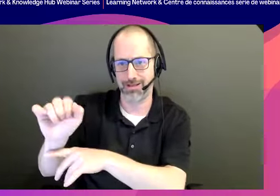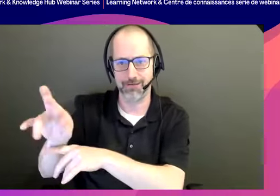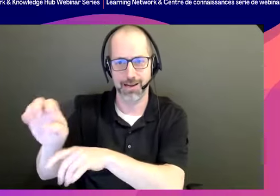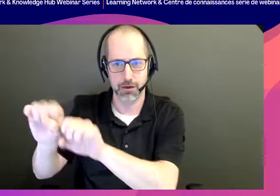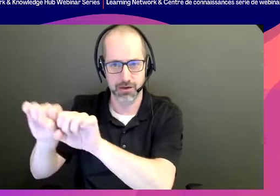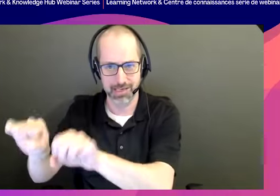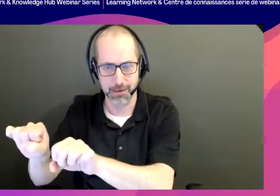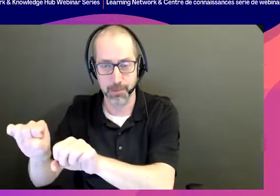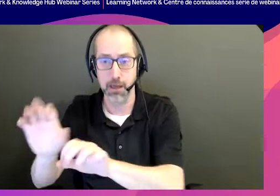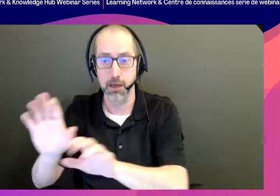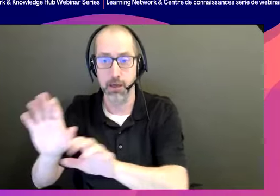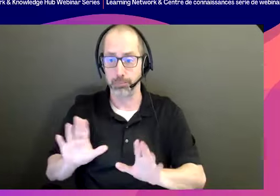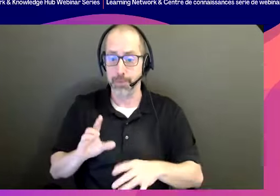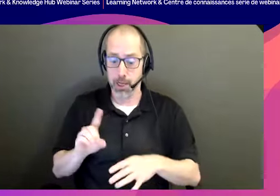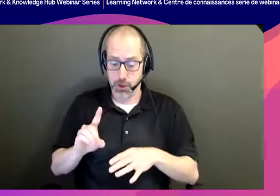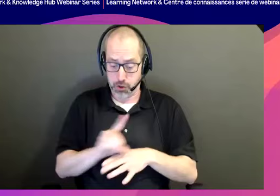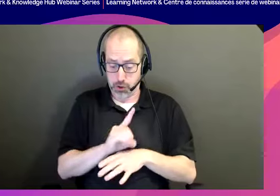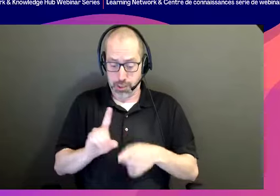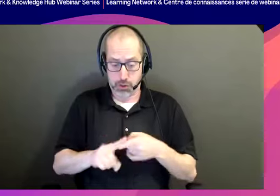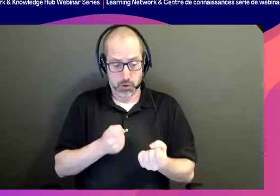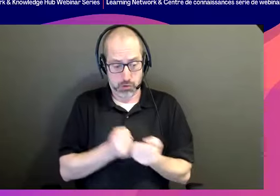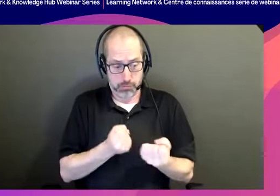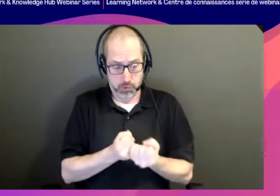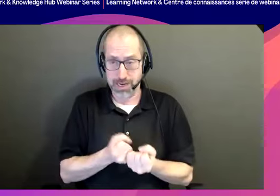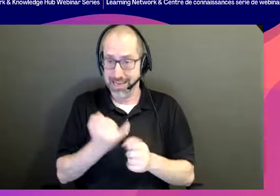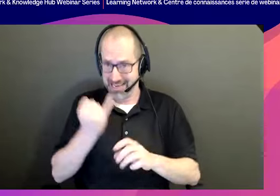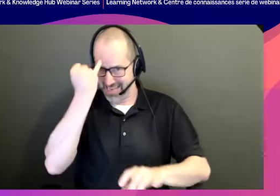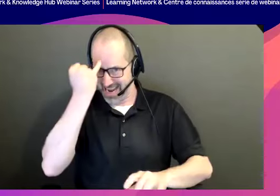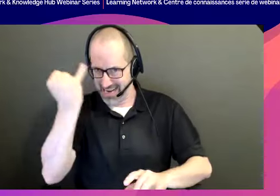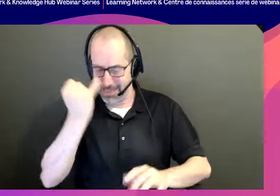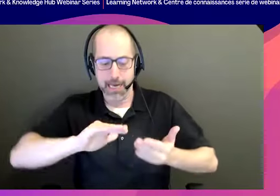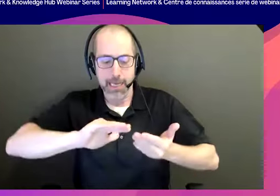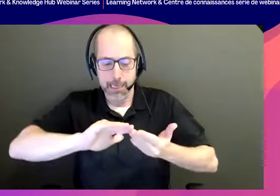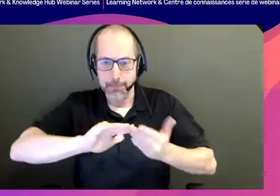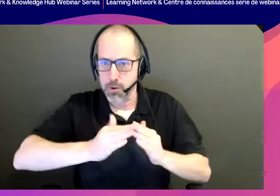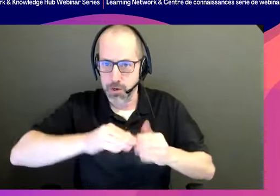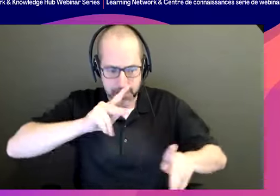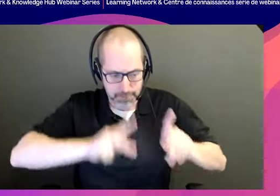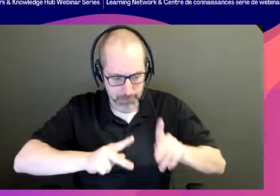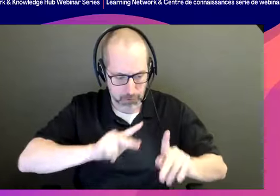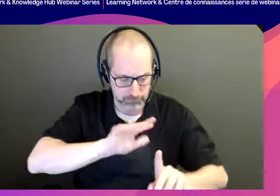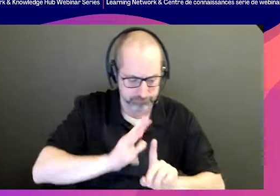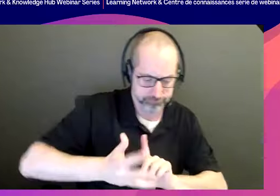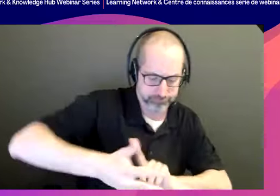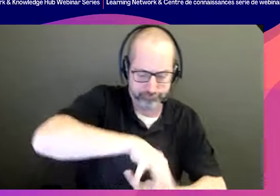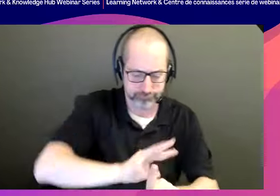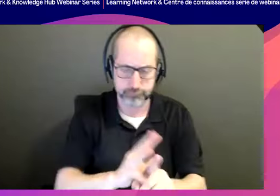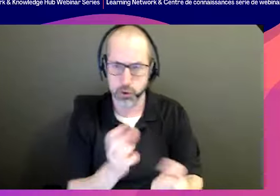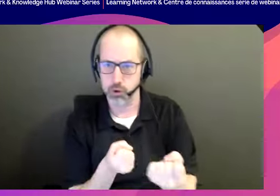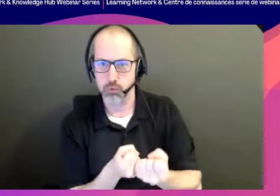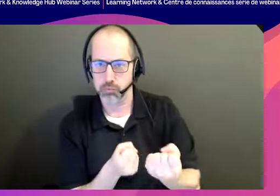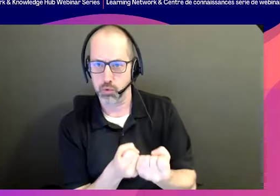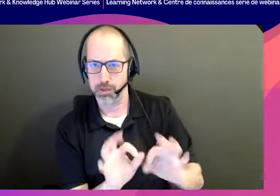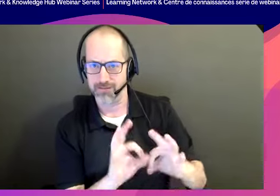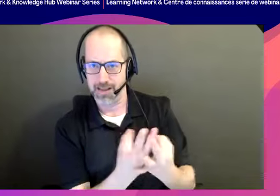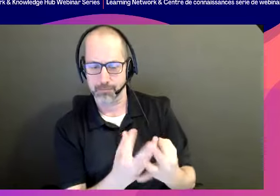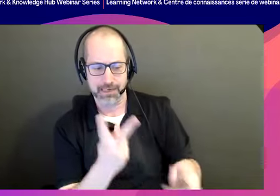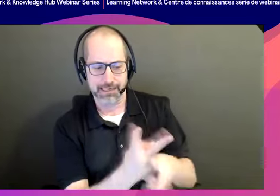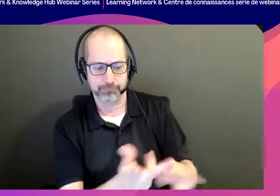The duty to support is the idea that community has a responsibility to support families to care for one another and keep families